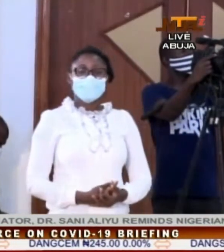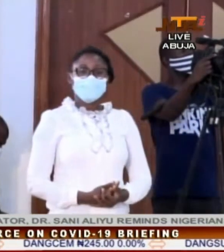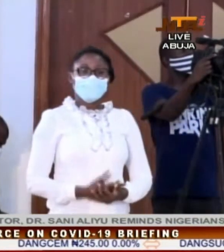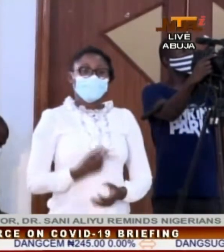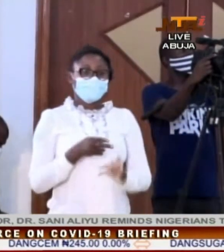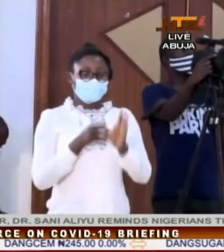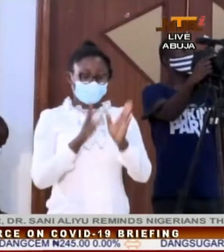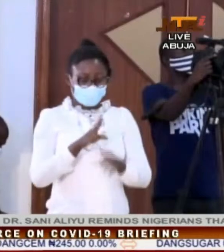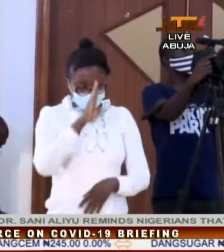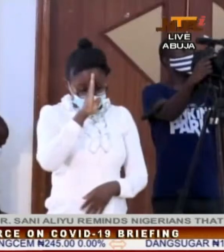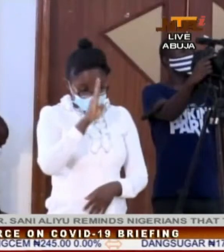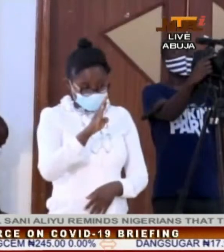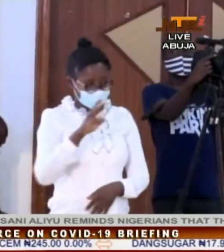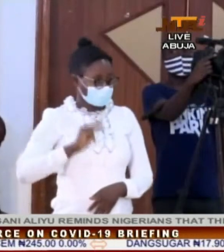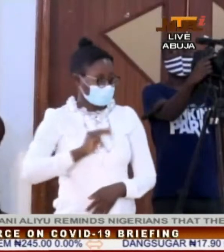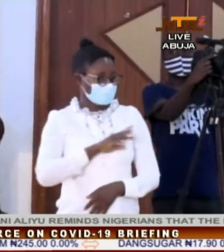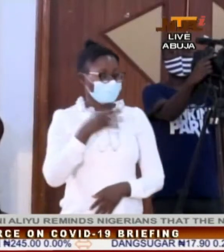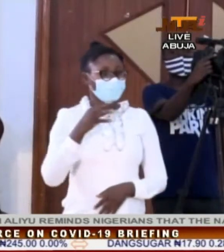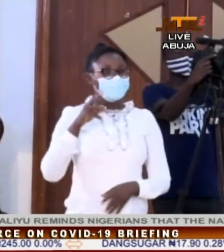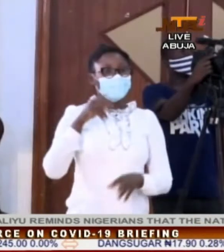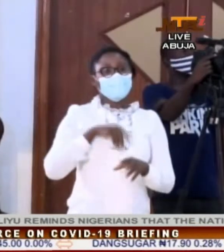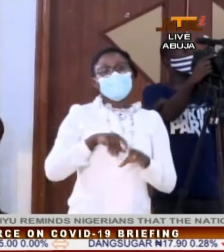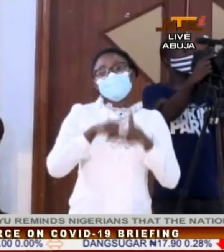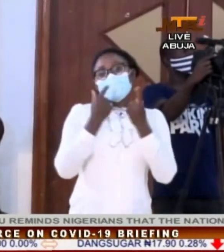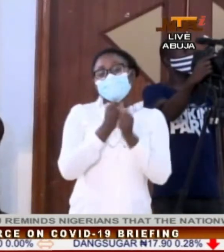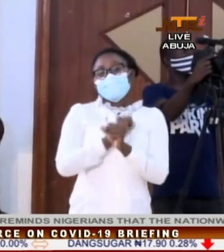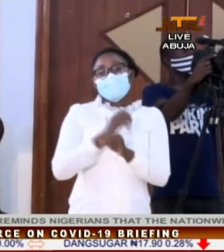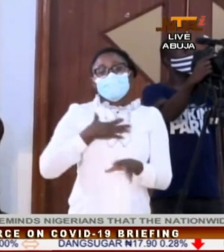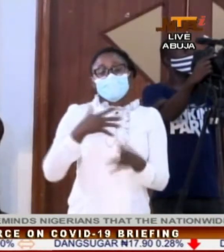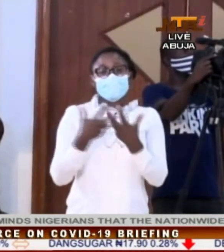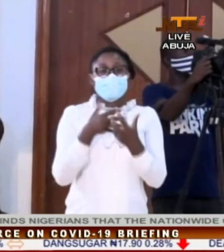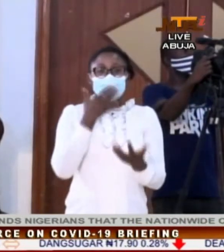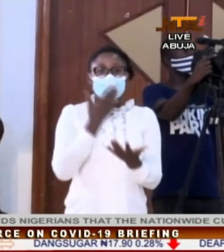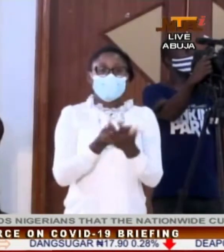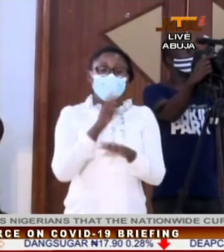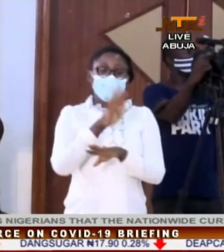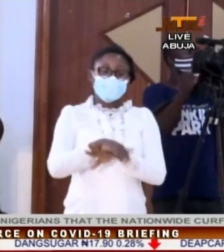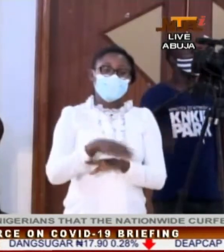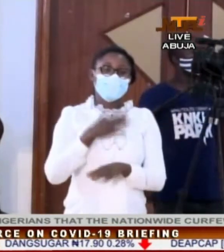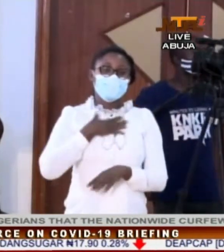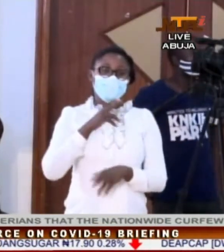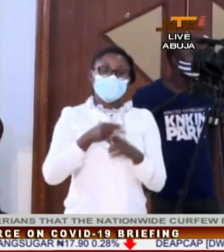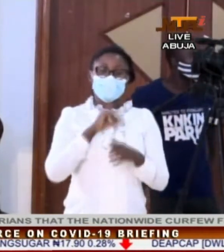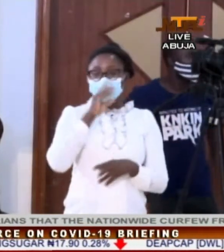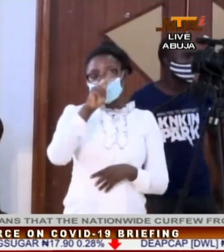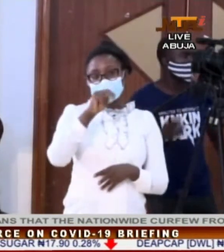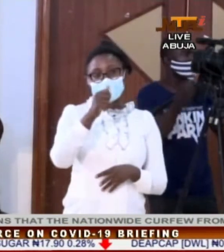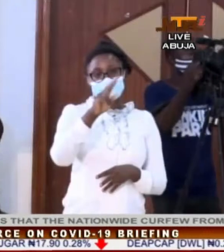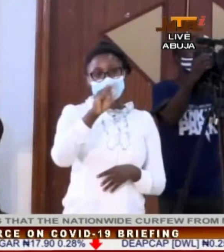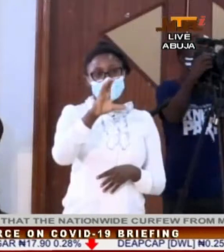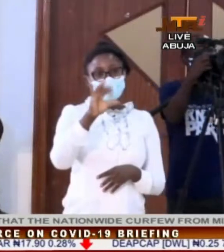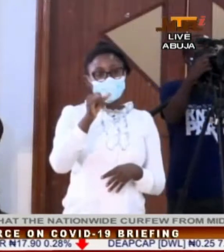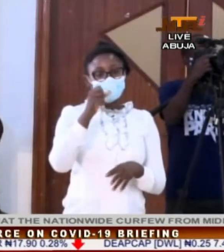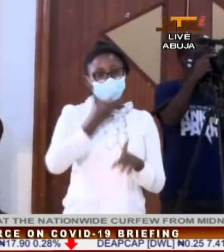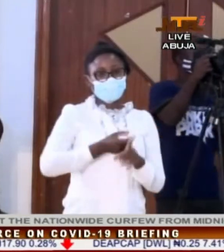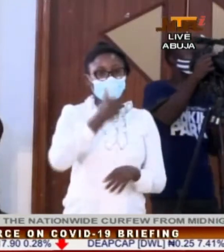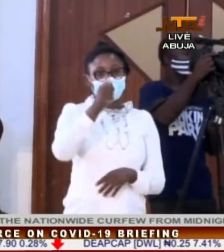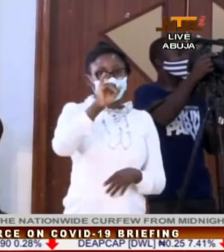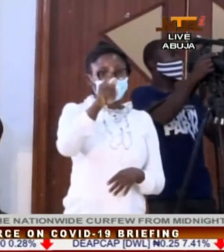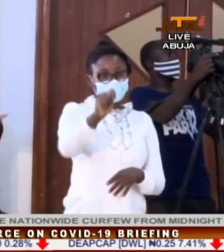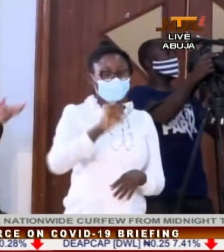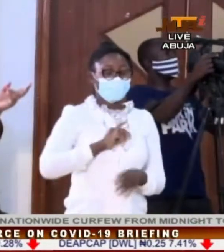The Chairman, sir, members of the task force, my colleagues, good evening. My name is Nancy Oyedia Orom from MIT. I'd like